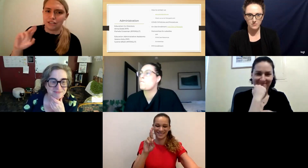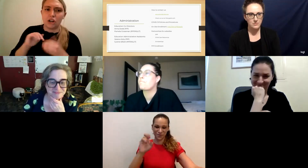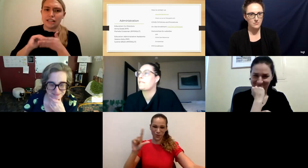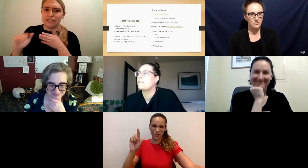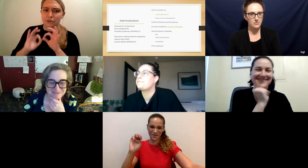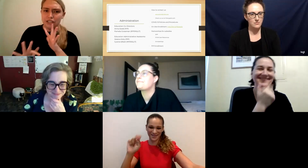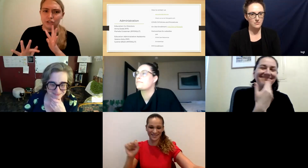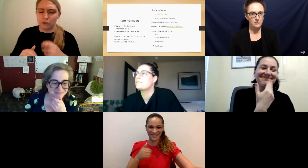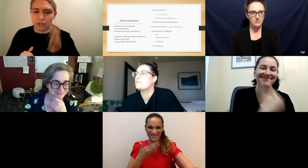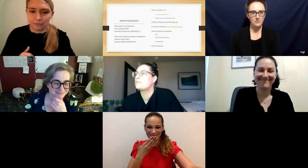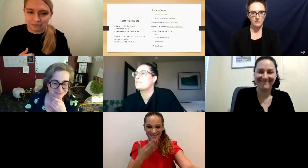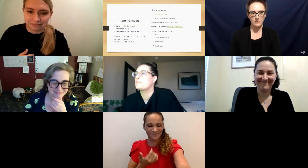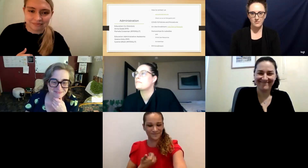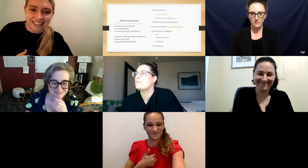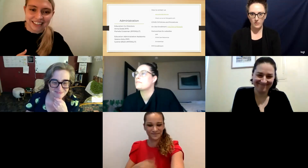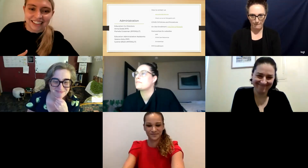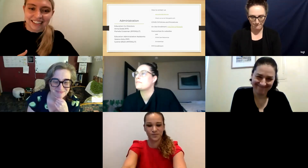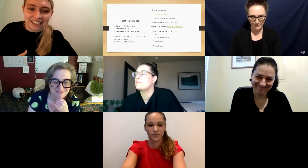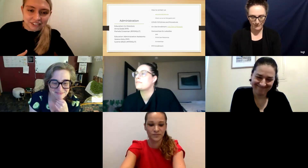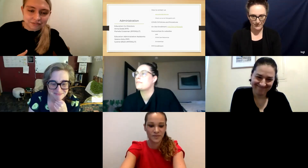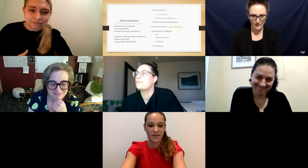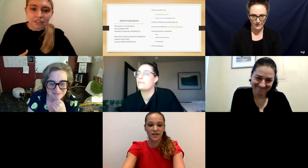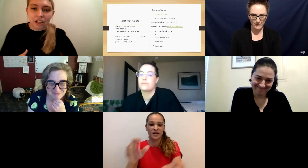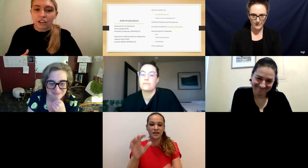Enrollment. Sorry, excuse the interpreter.